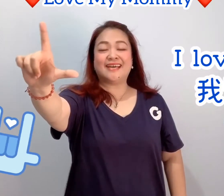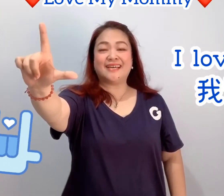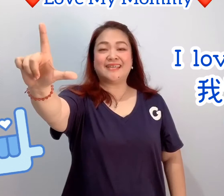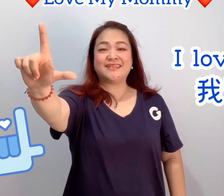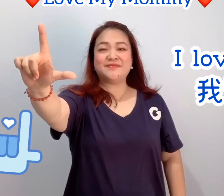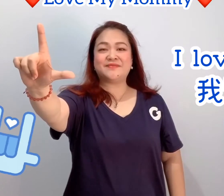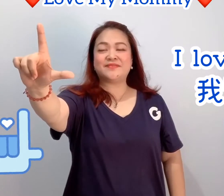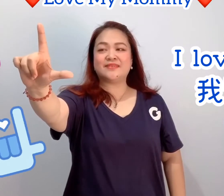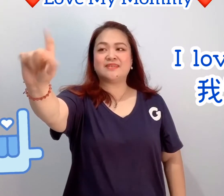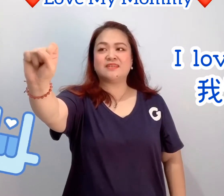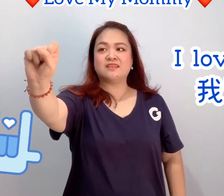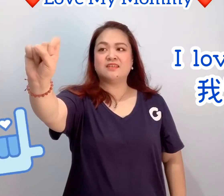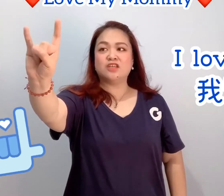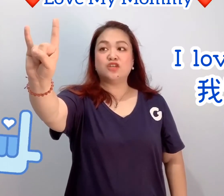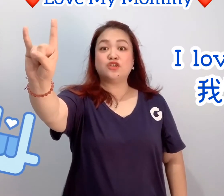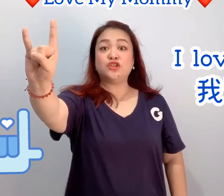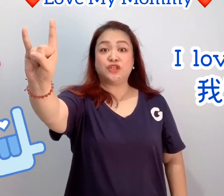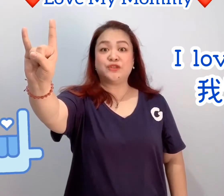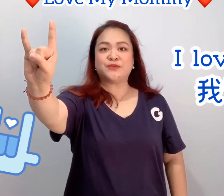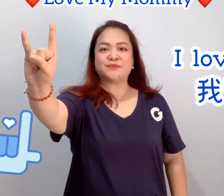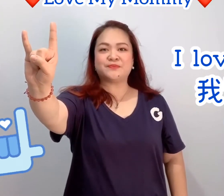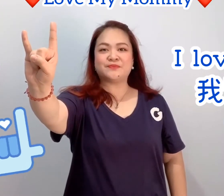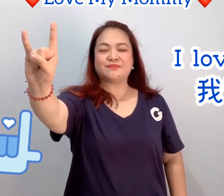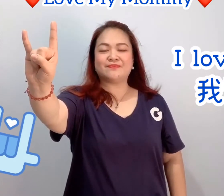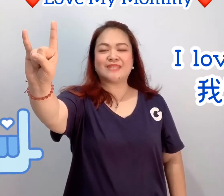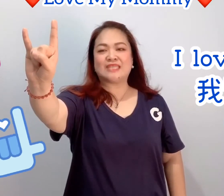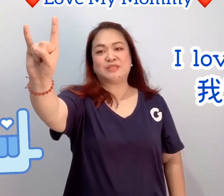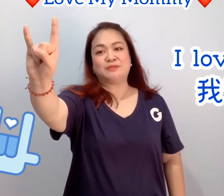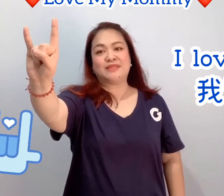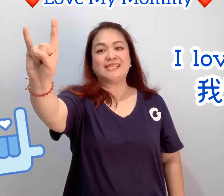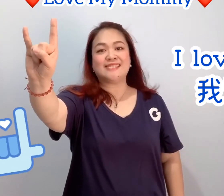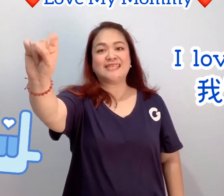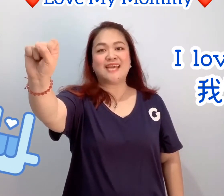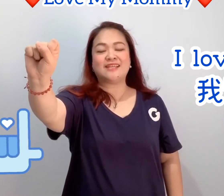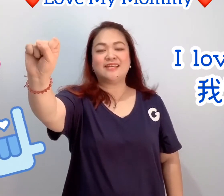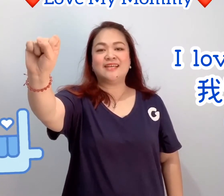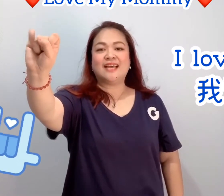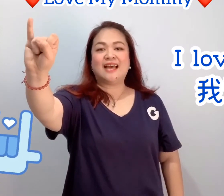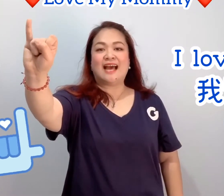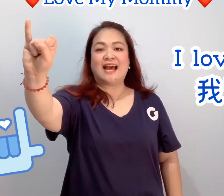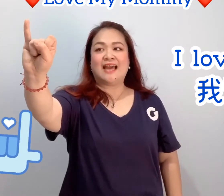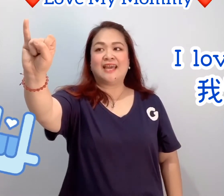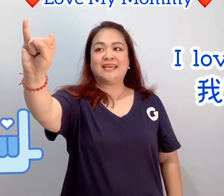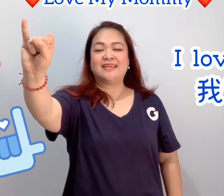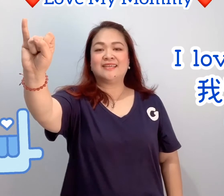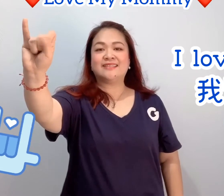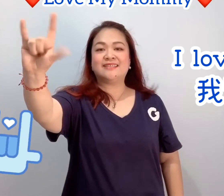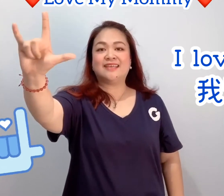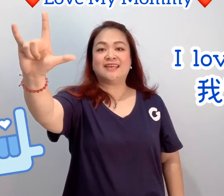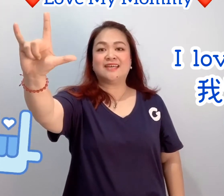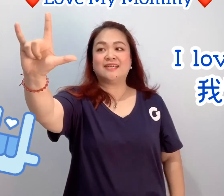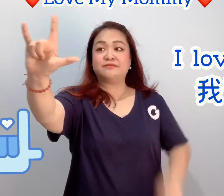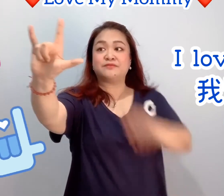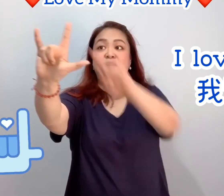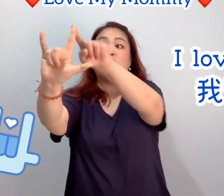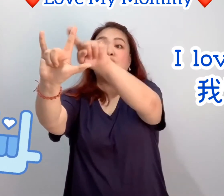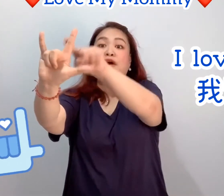love you. So put that together, I love